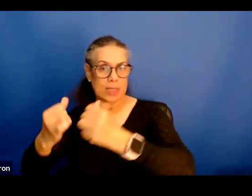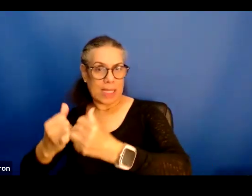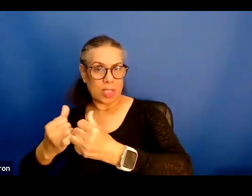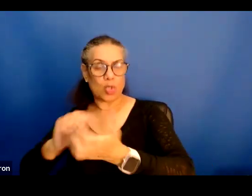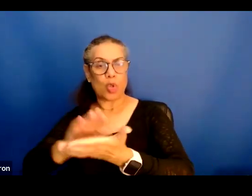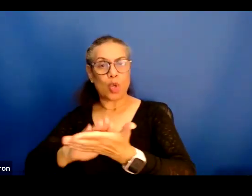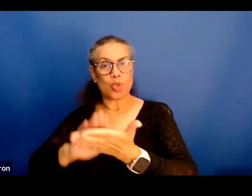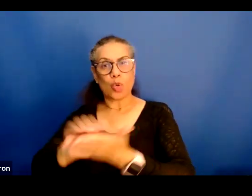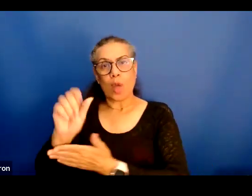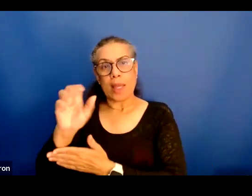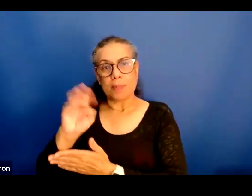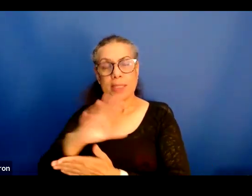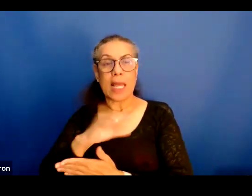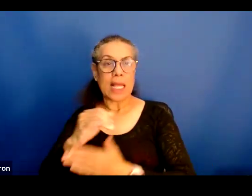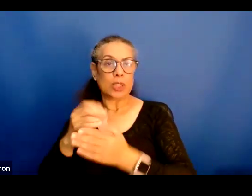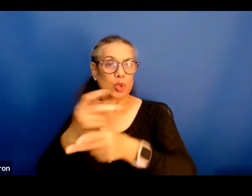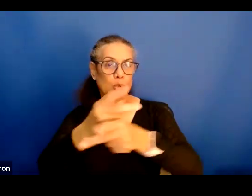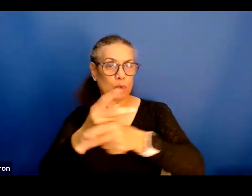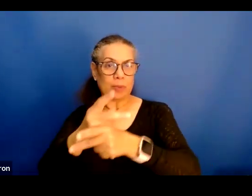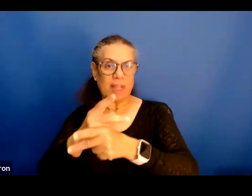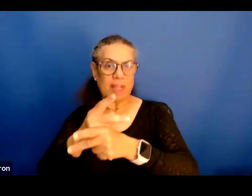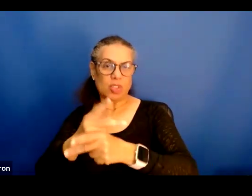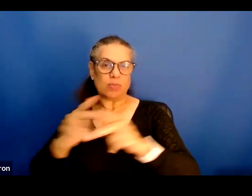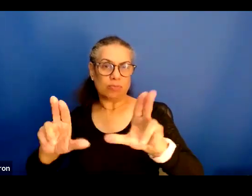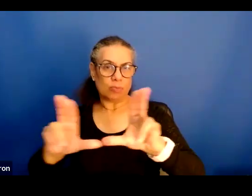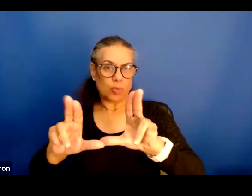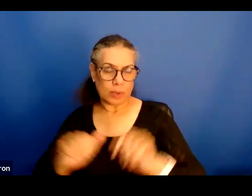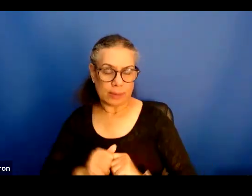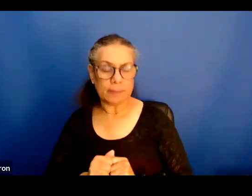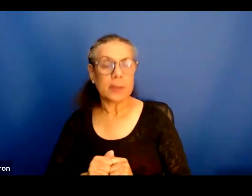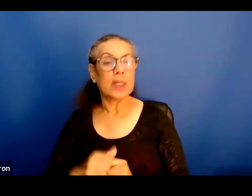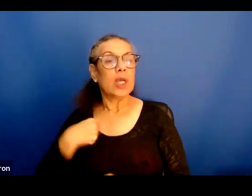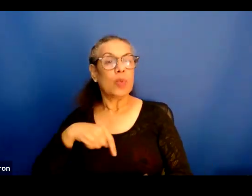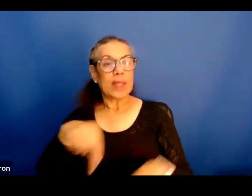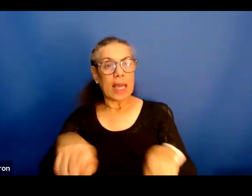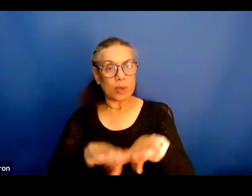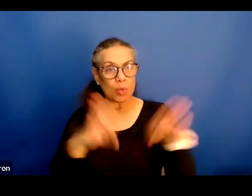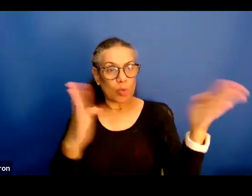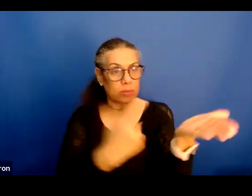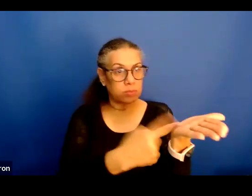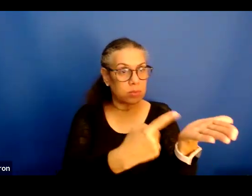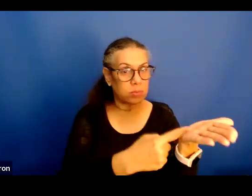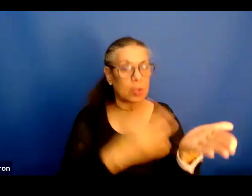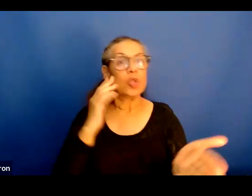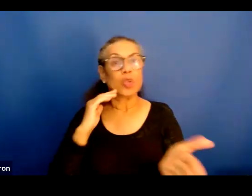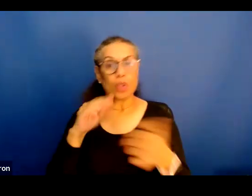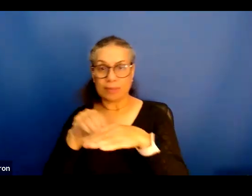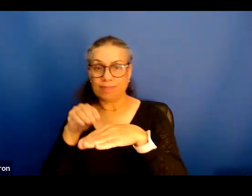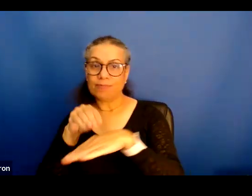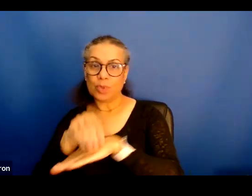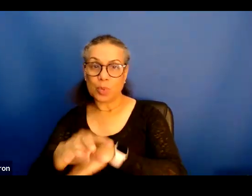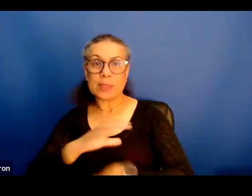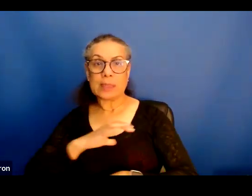School Administrators and Supervisors, BASIS. To have this discussion in an open meeting could have a detrimental effect on the